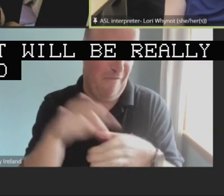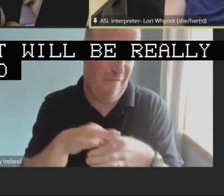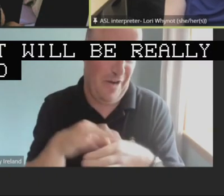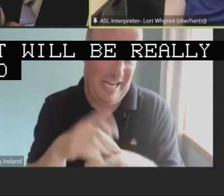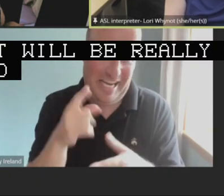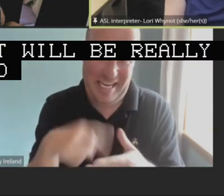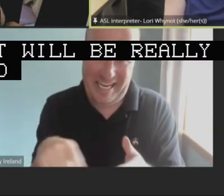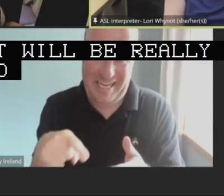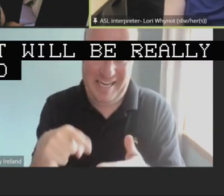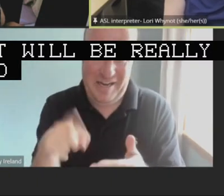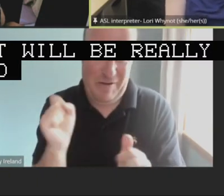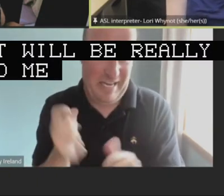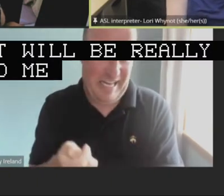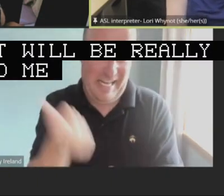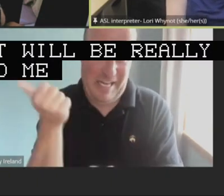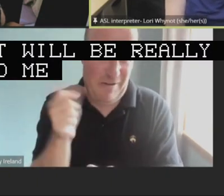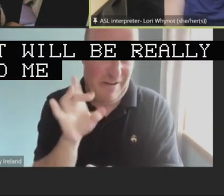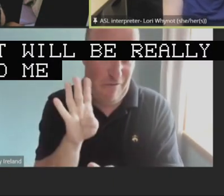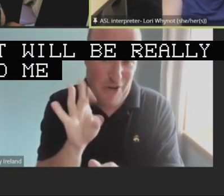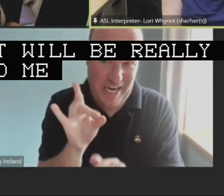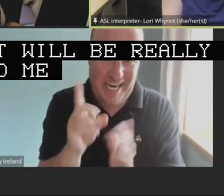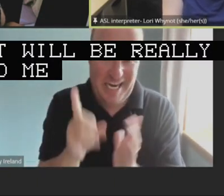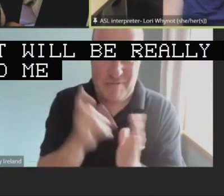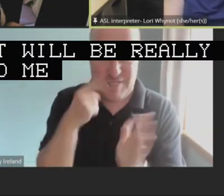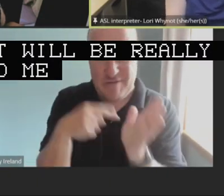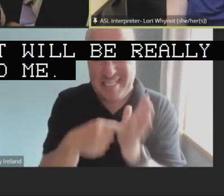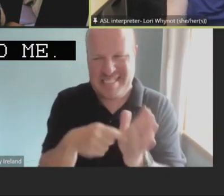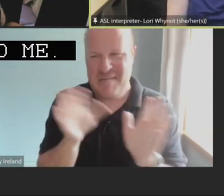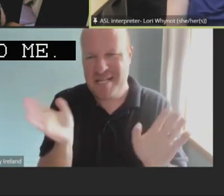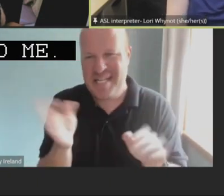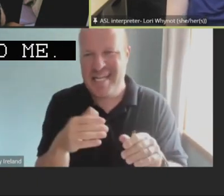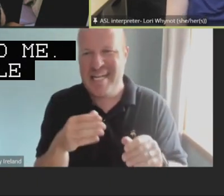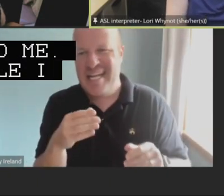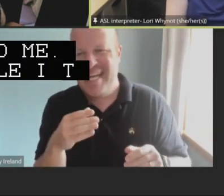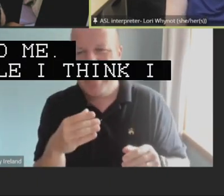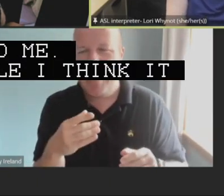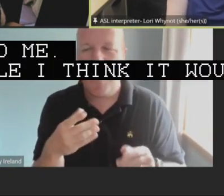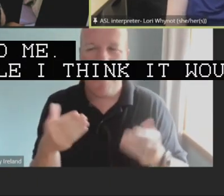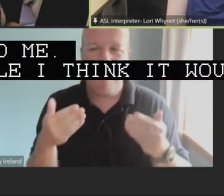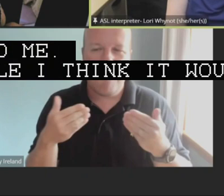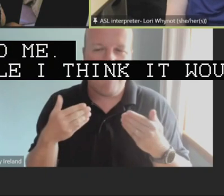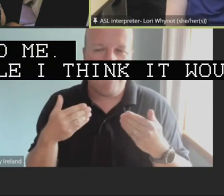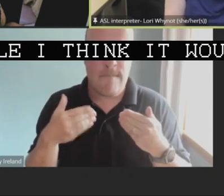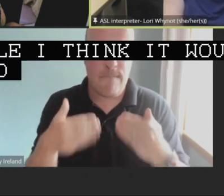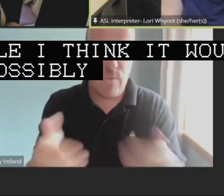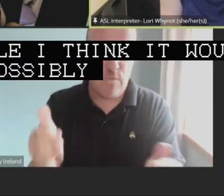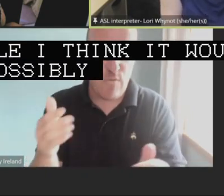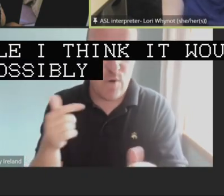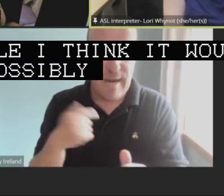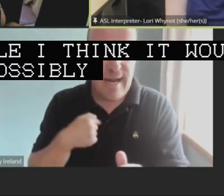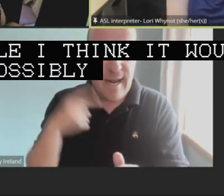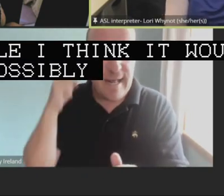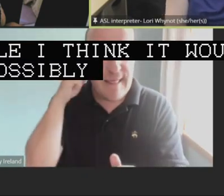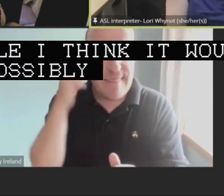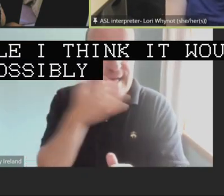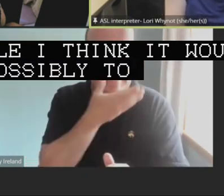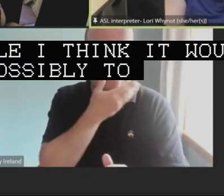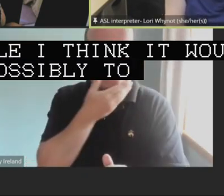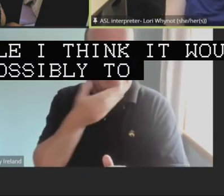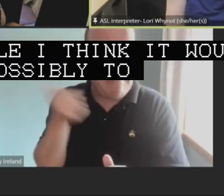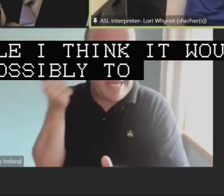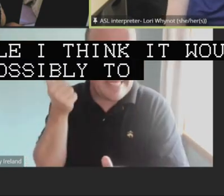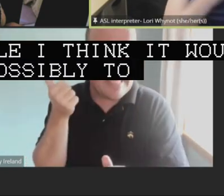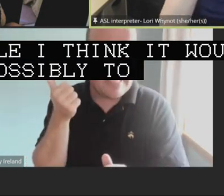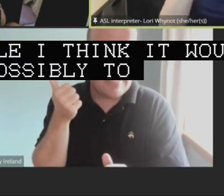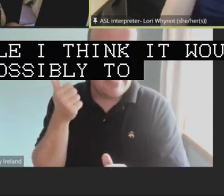for change to the future. For example, I think it would be helpful possibly to have, online voting, that would be nice, but it